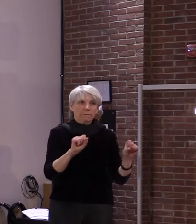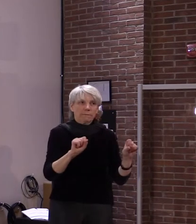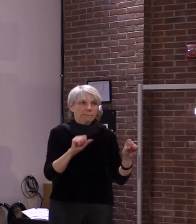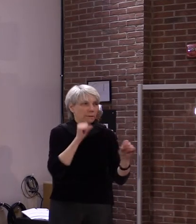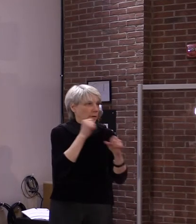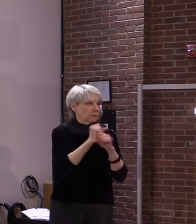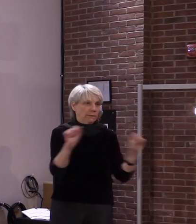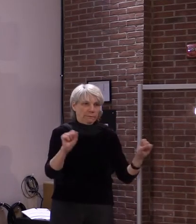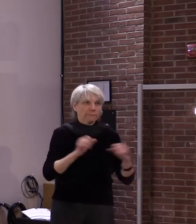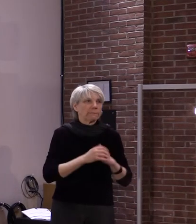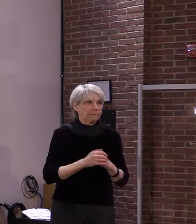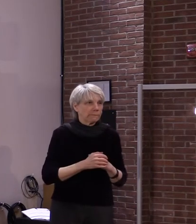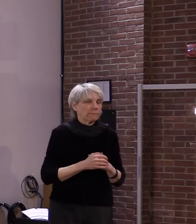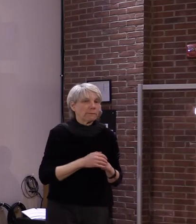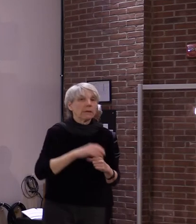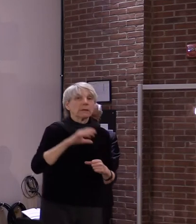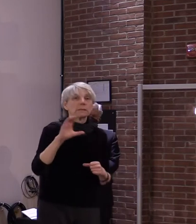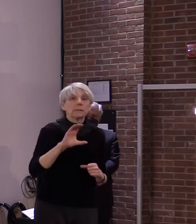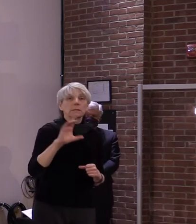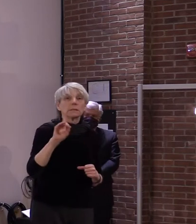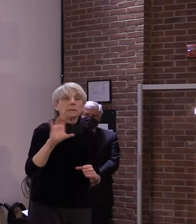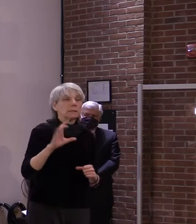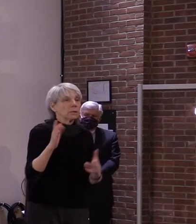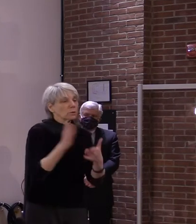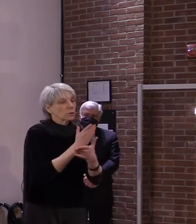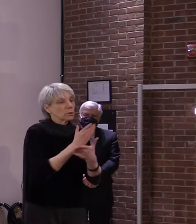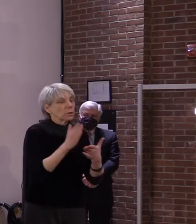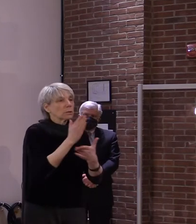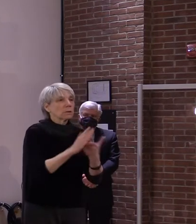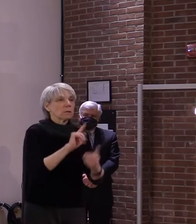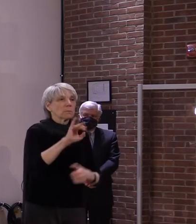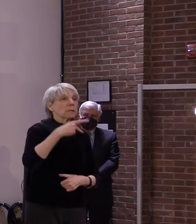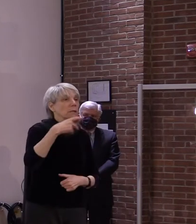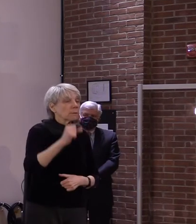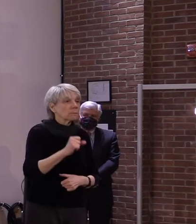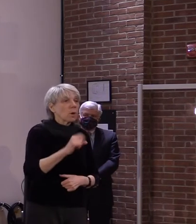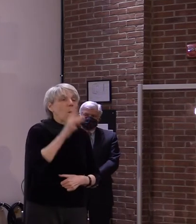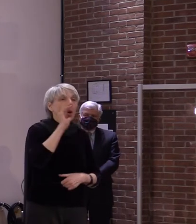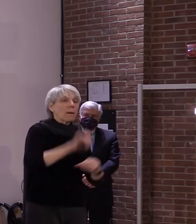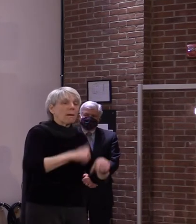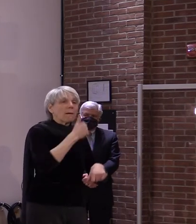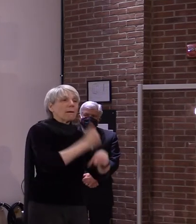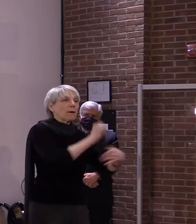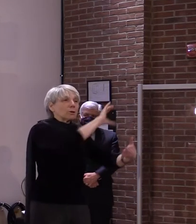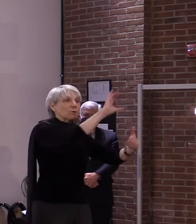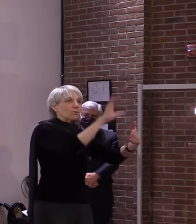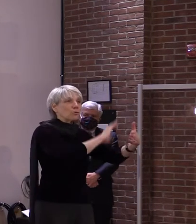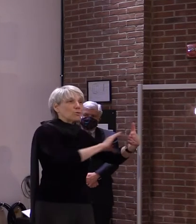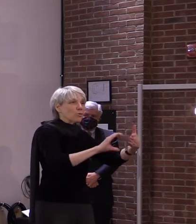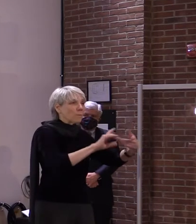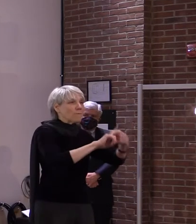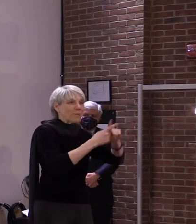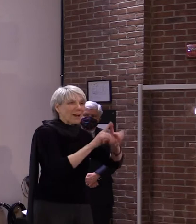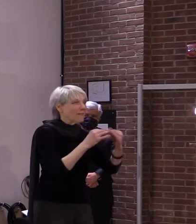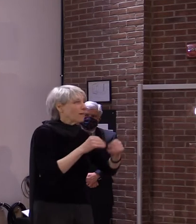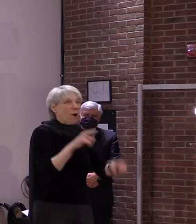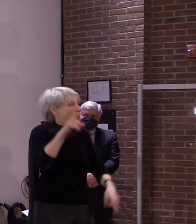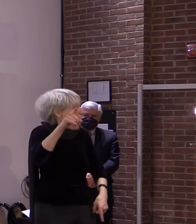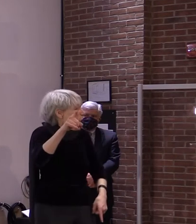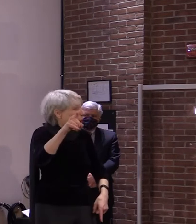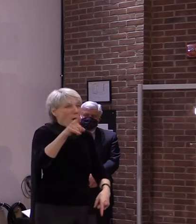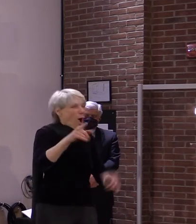the cdc has shared some tips like hosting a virtual watch party or simply starting a group text for game